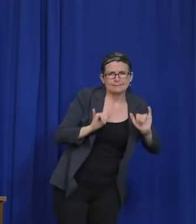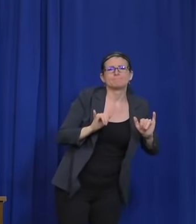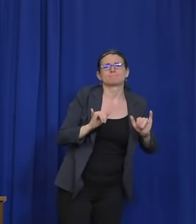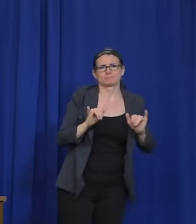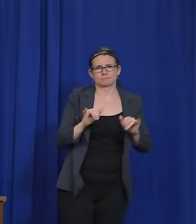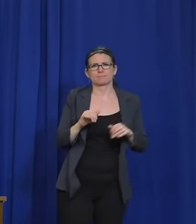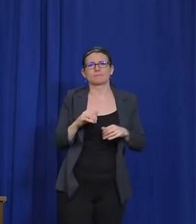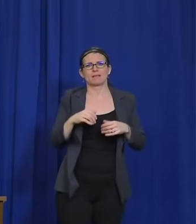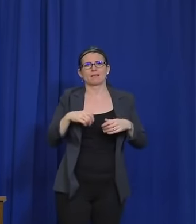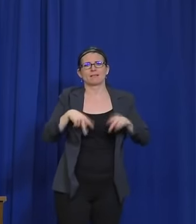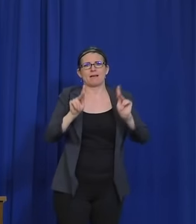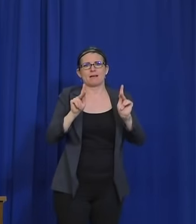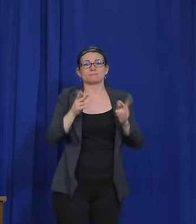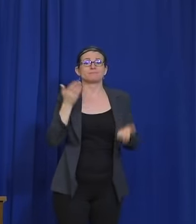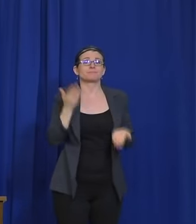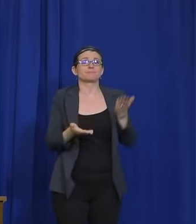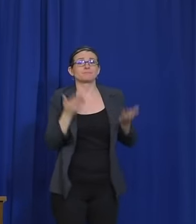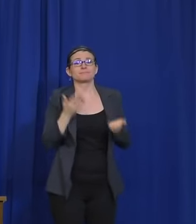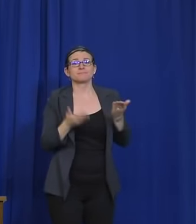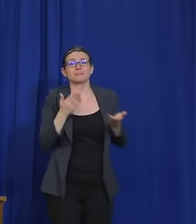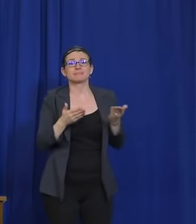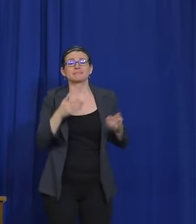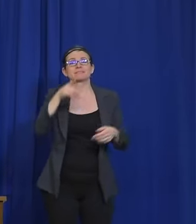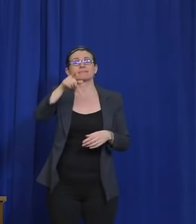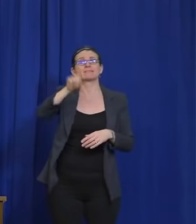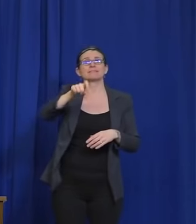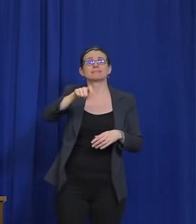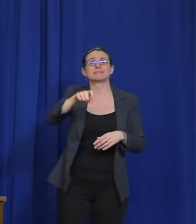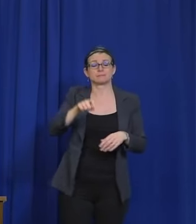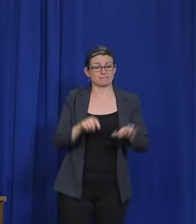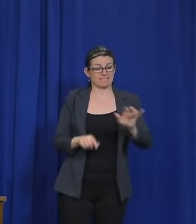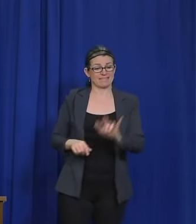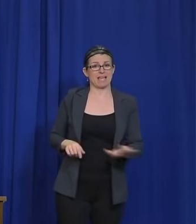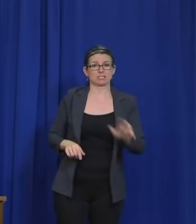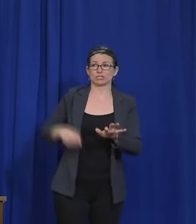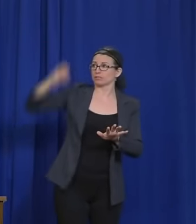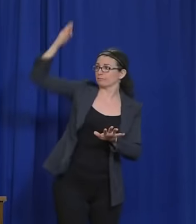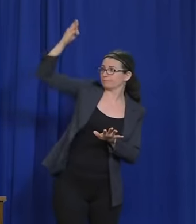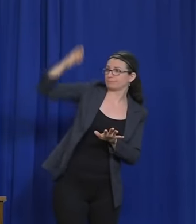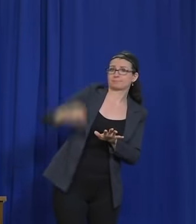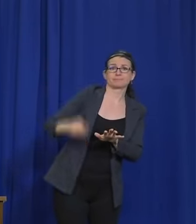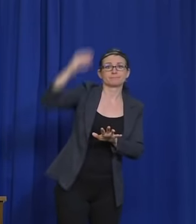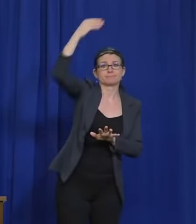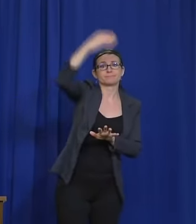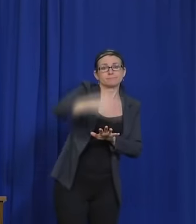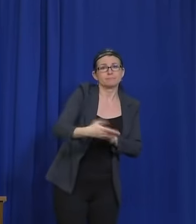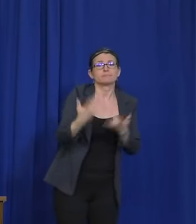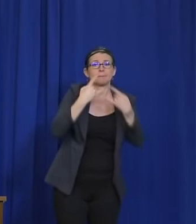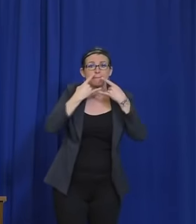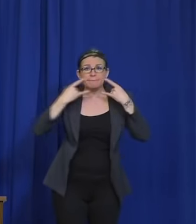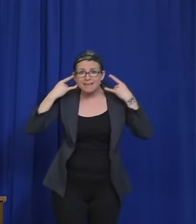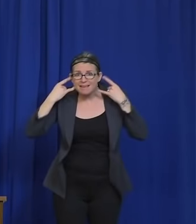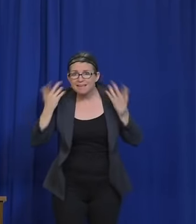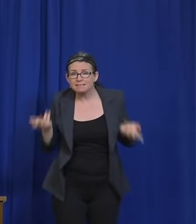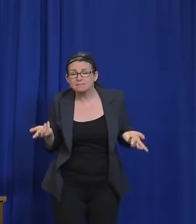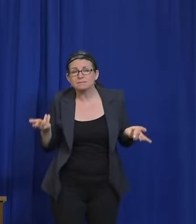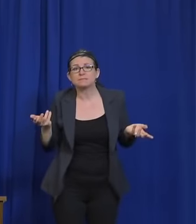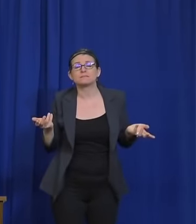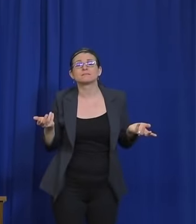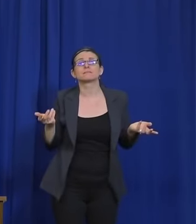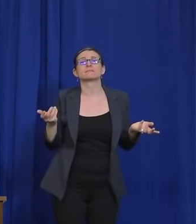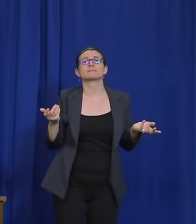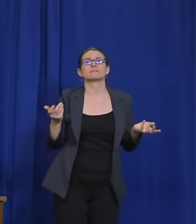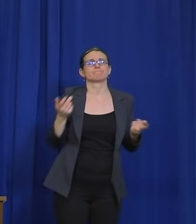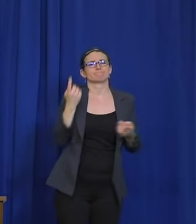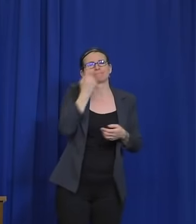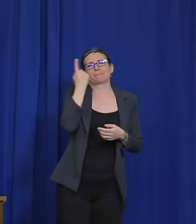plexiglass shields and gloves or face coverings, whatever might be required in the circumstance. I can't comment on the specific